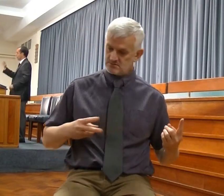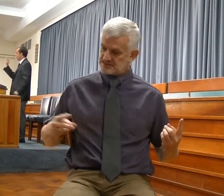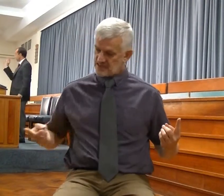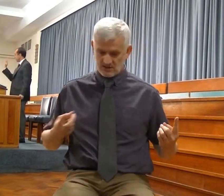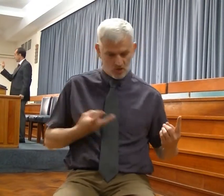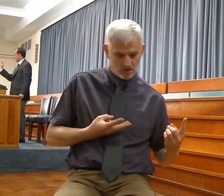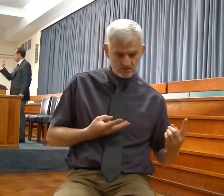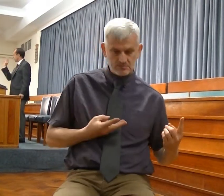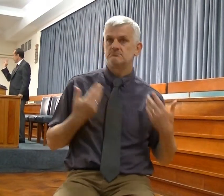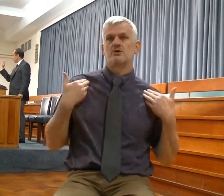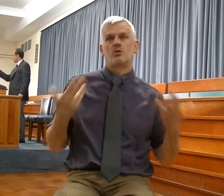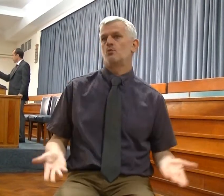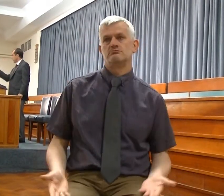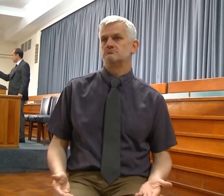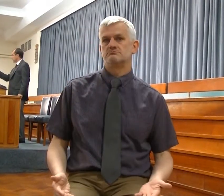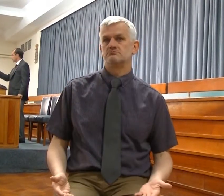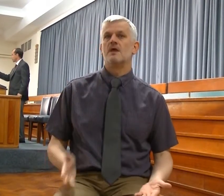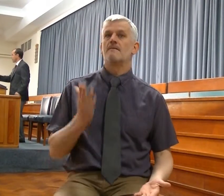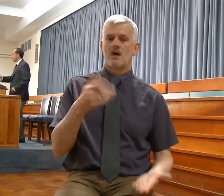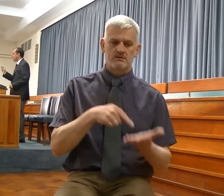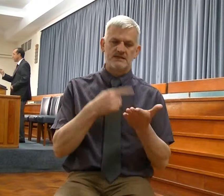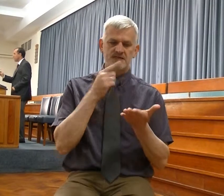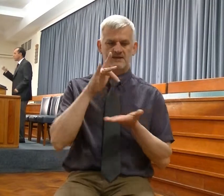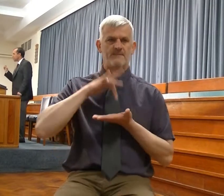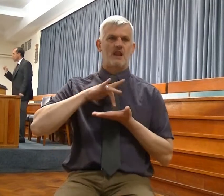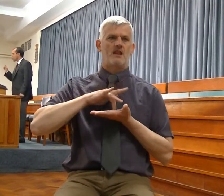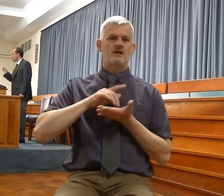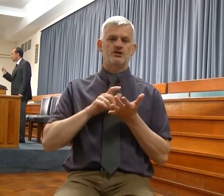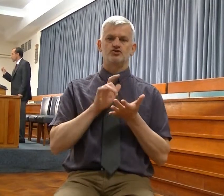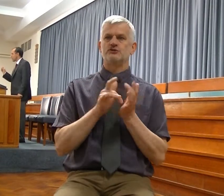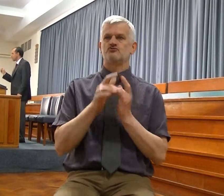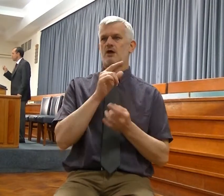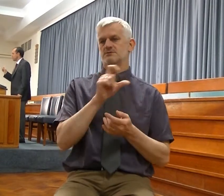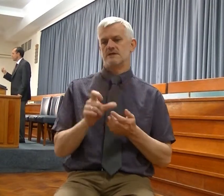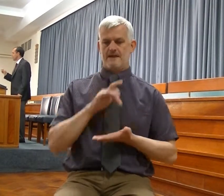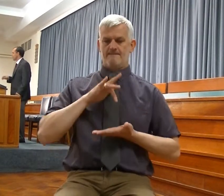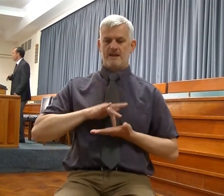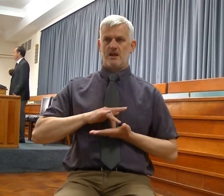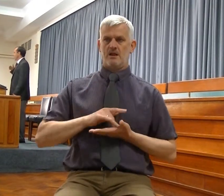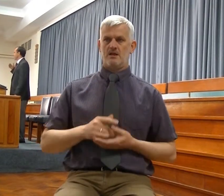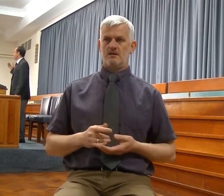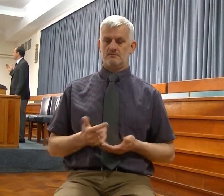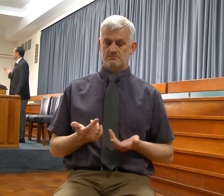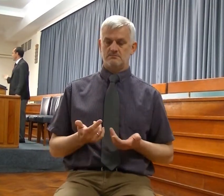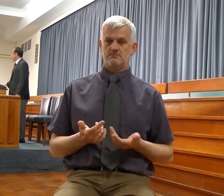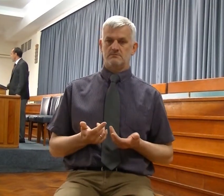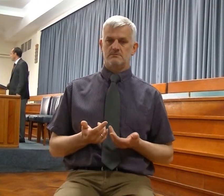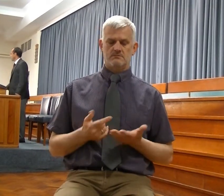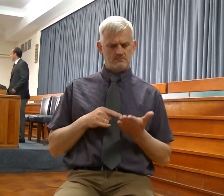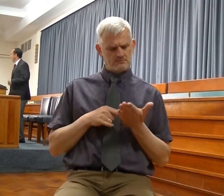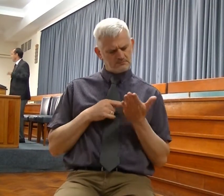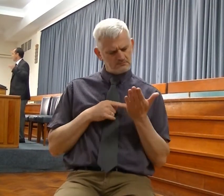in the midst of two thieves, of the two transgressors, and even it is so precise that it is said one on